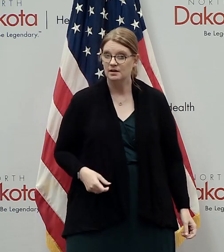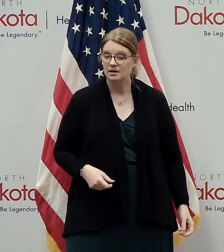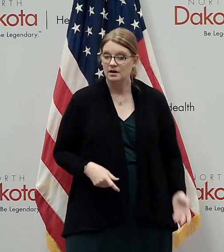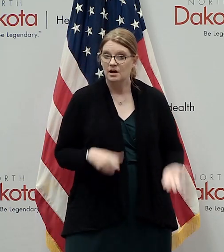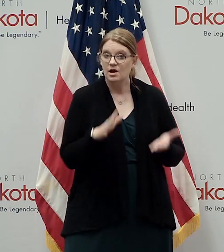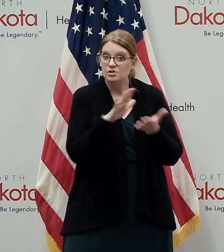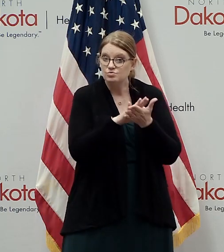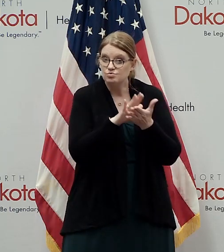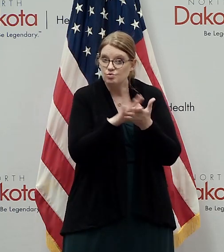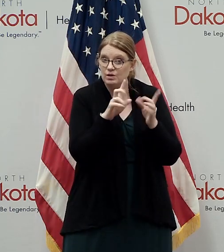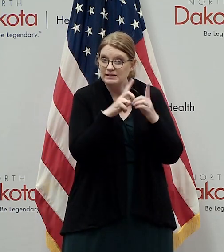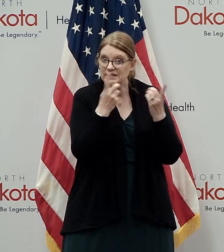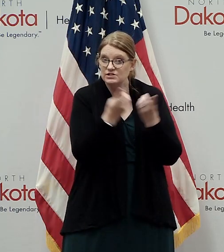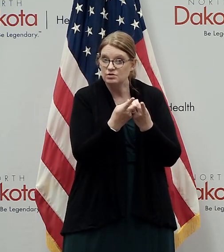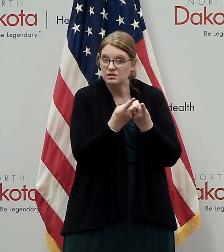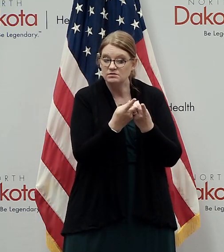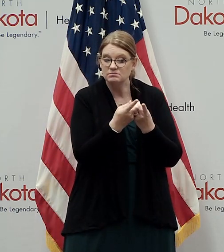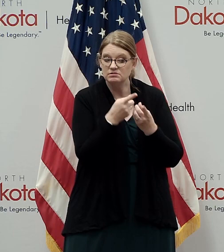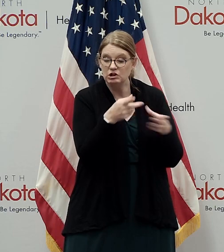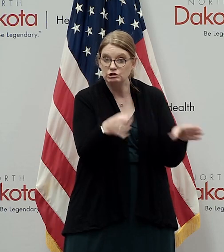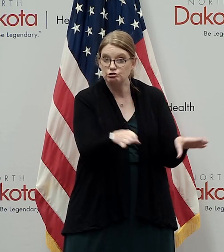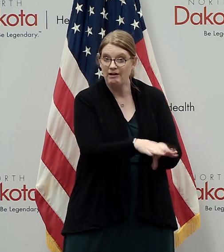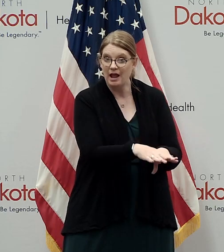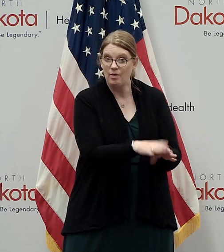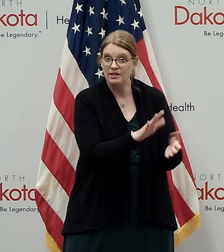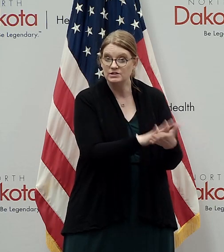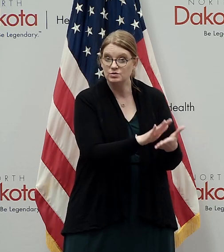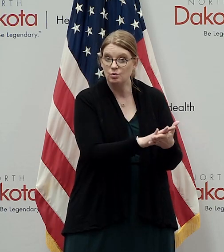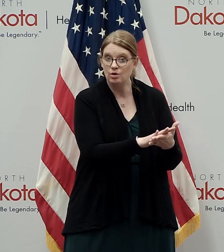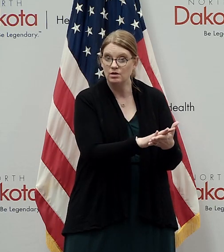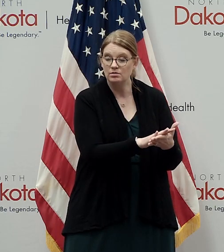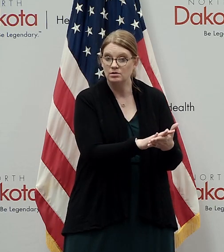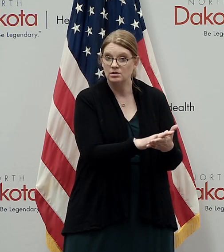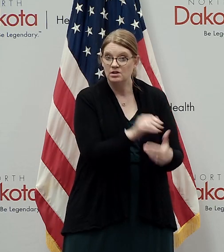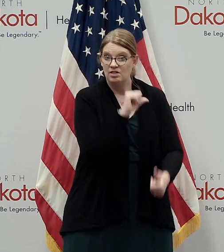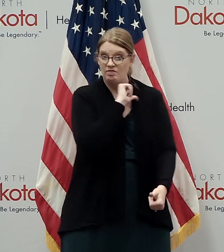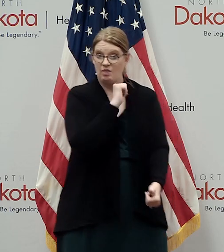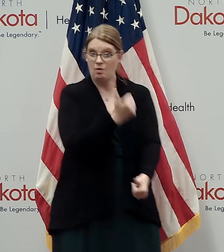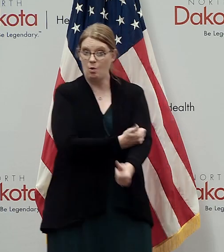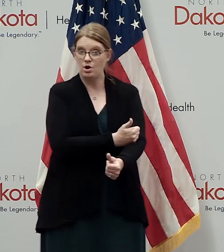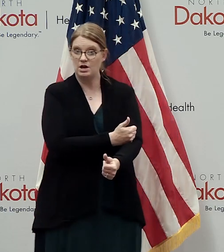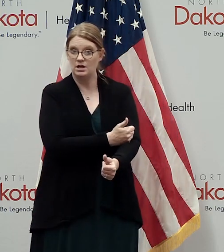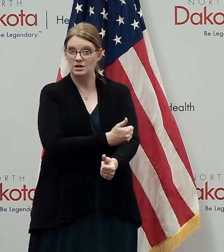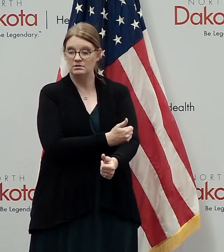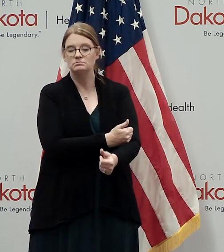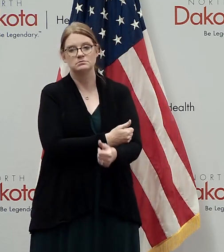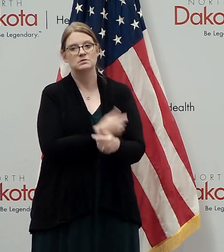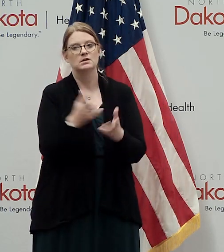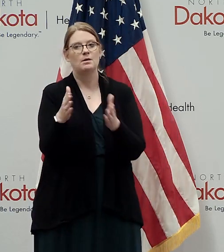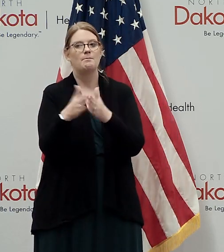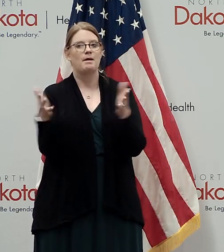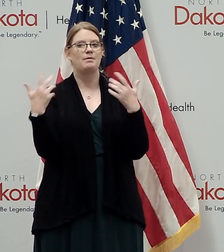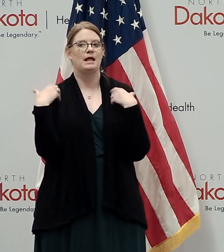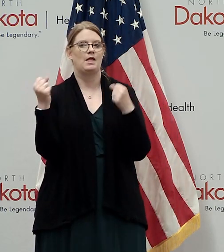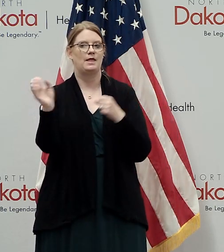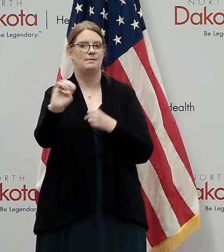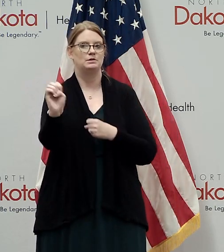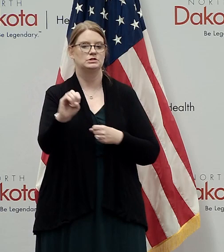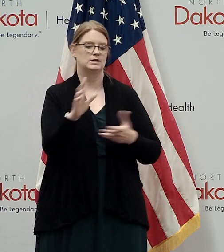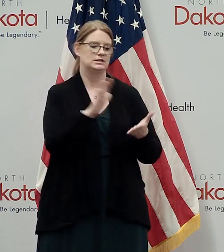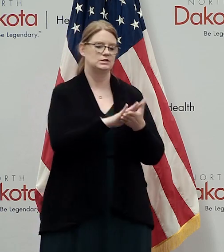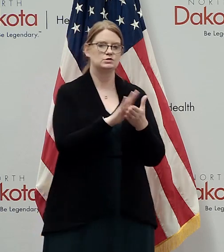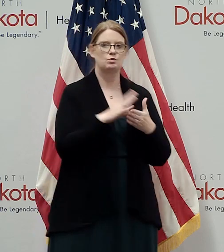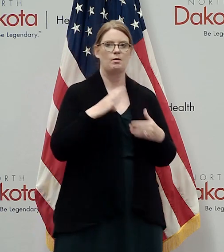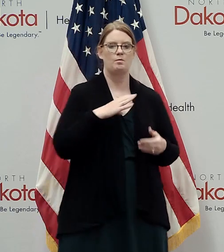district, if they were going to shut down a school, the authority to shut down a school would come through the public health emergency. So a school board couldn't